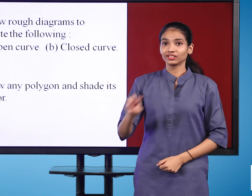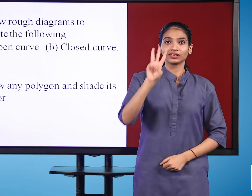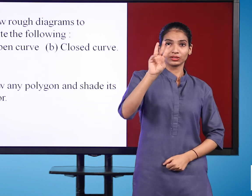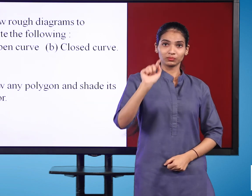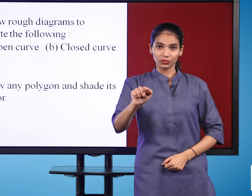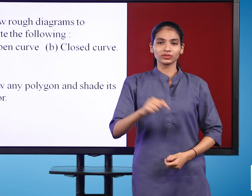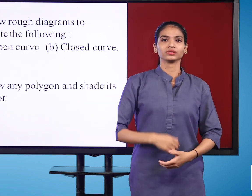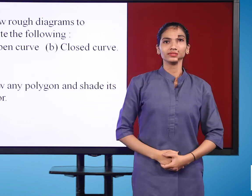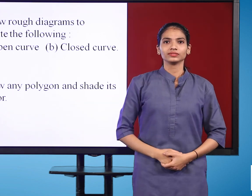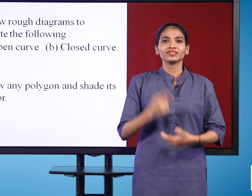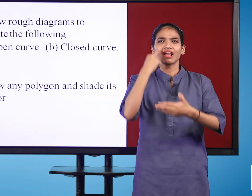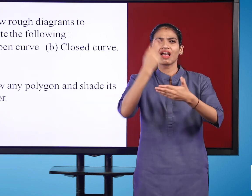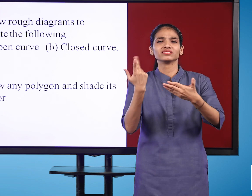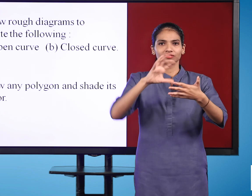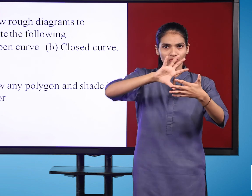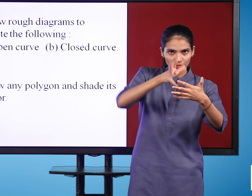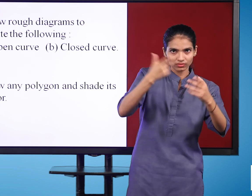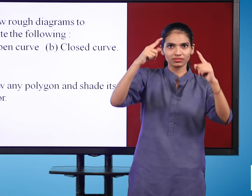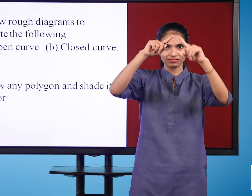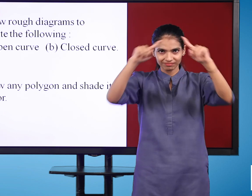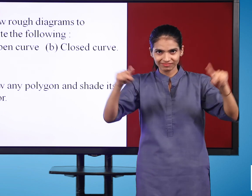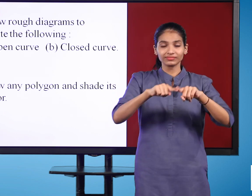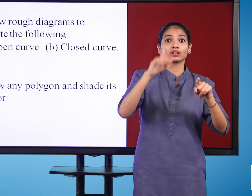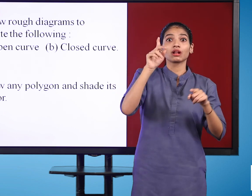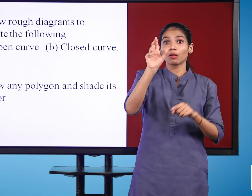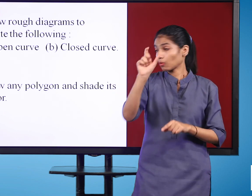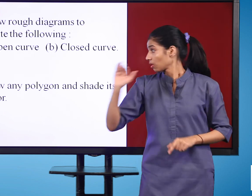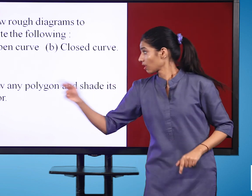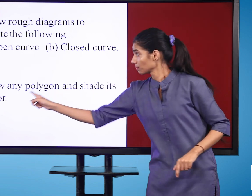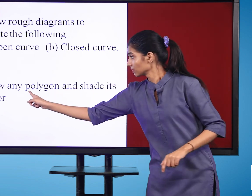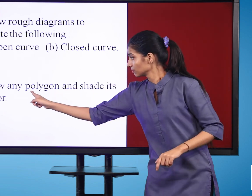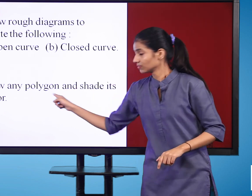3. Draw any polygon and shade its interior.